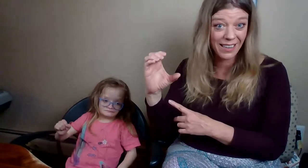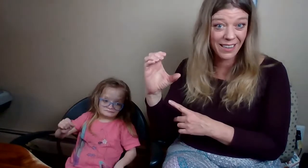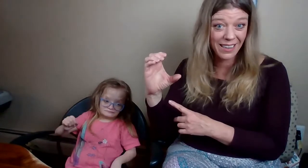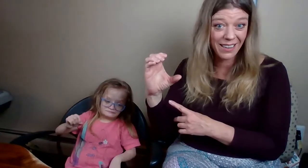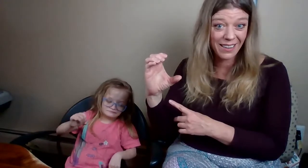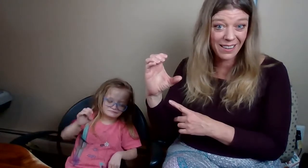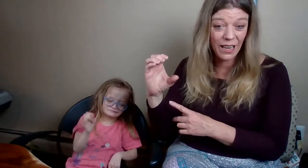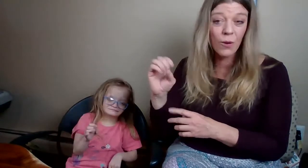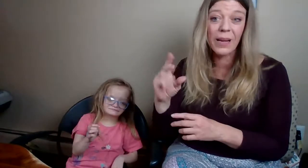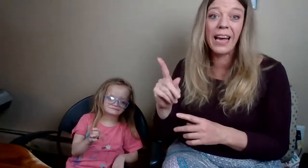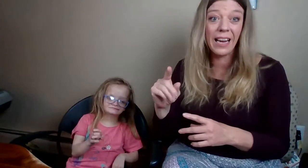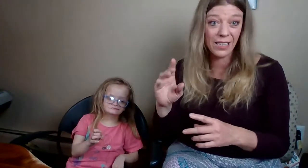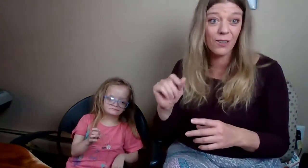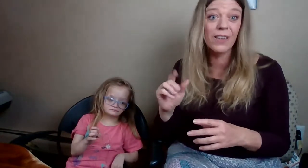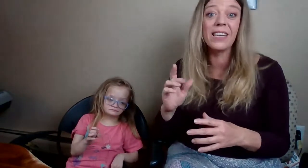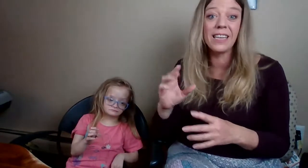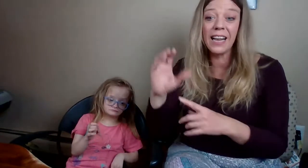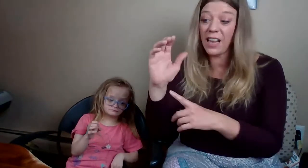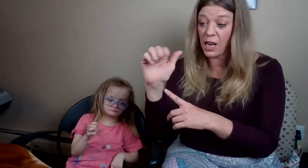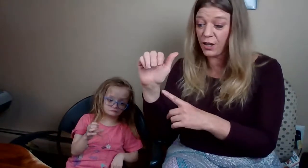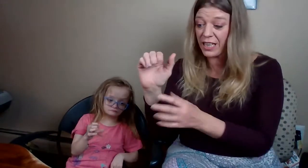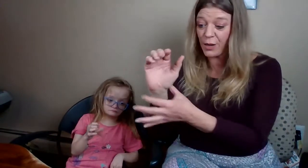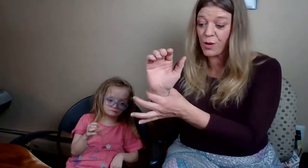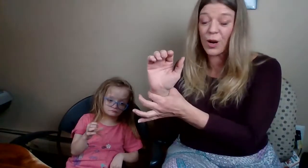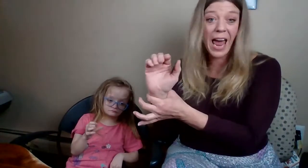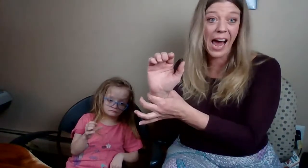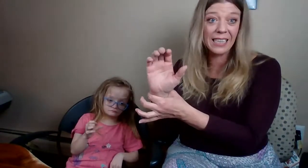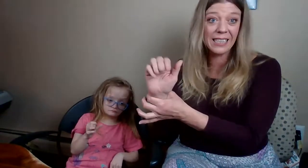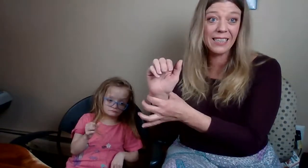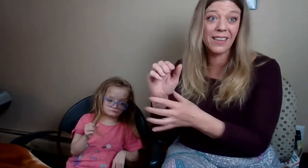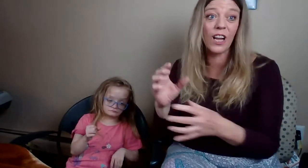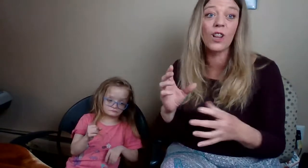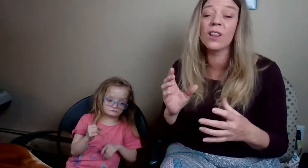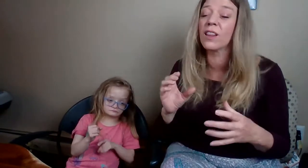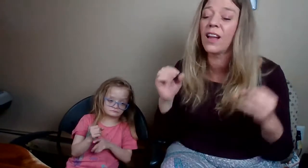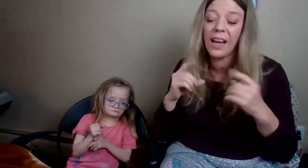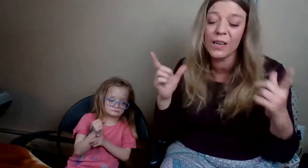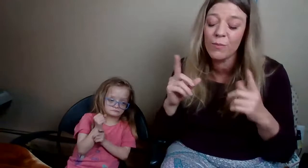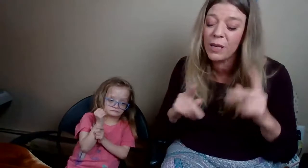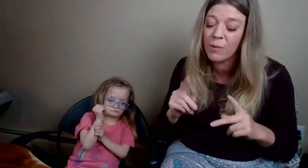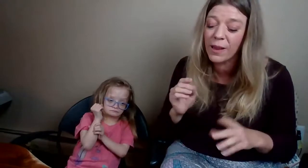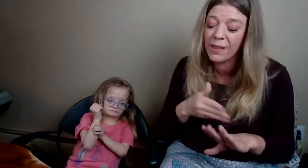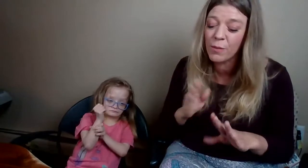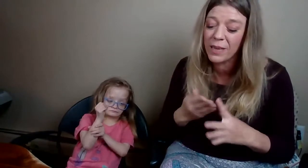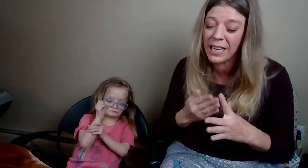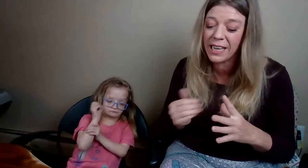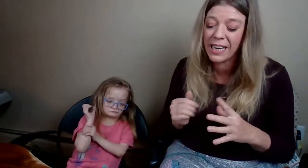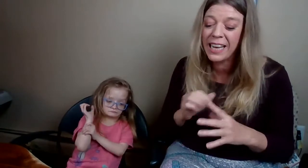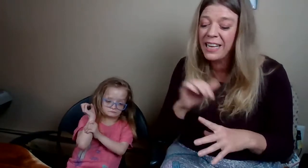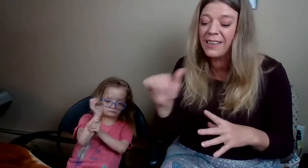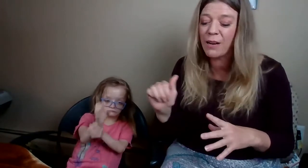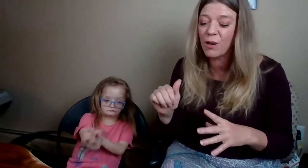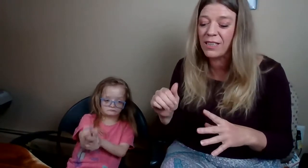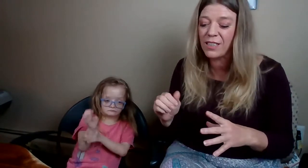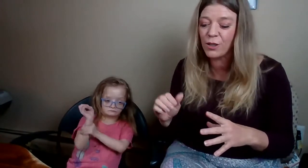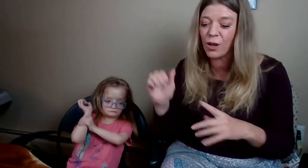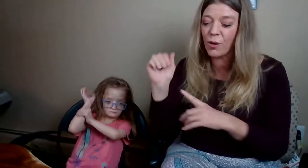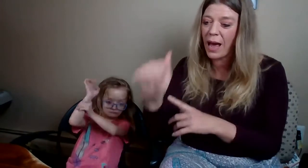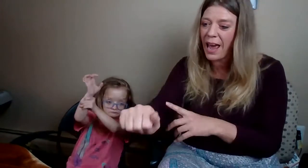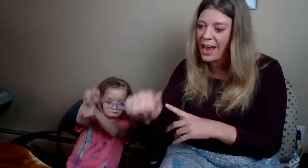C? Okay, do it. Keep your hand still. A lot of people at the beginning, they want to go A,